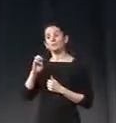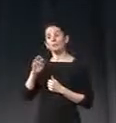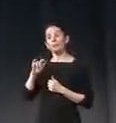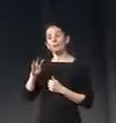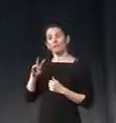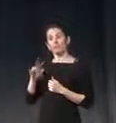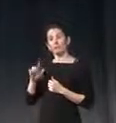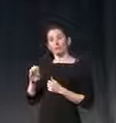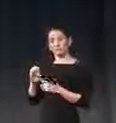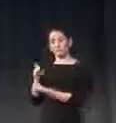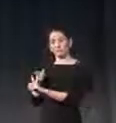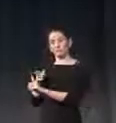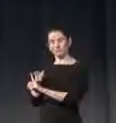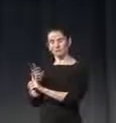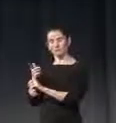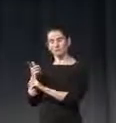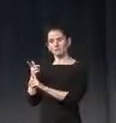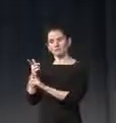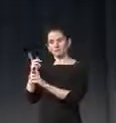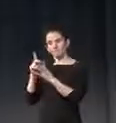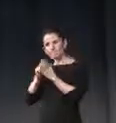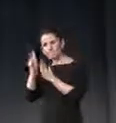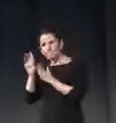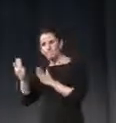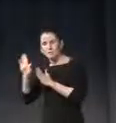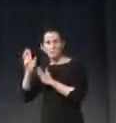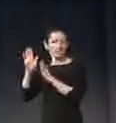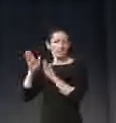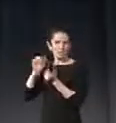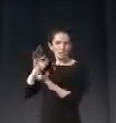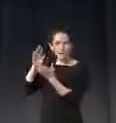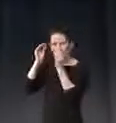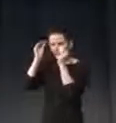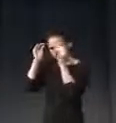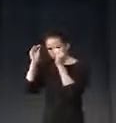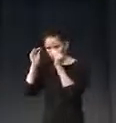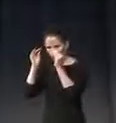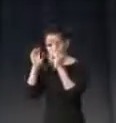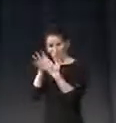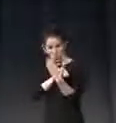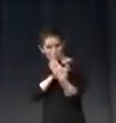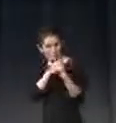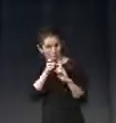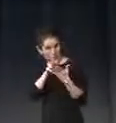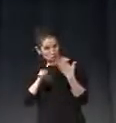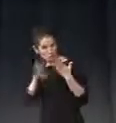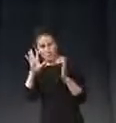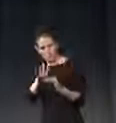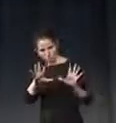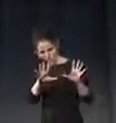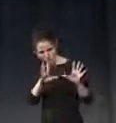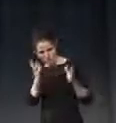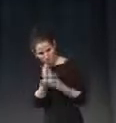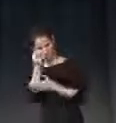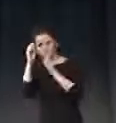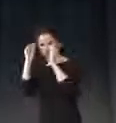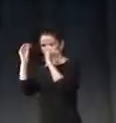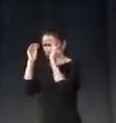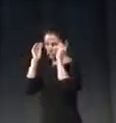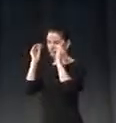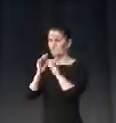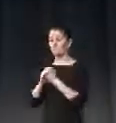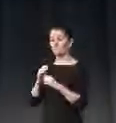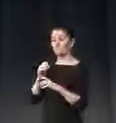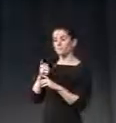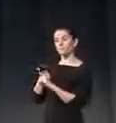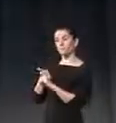His students furnished, he said, a constant variety of examples for study and corroboration. He predicted in 1863 that the